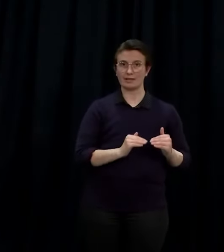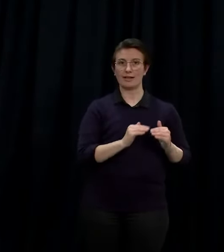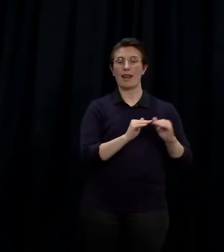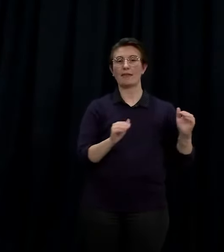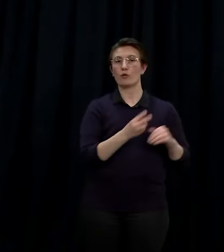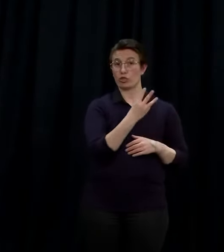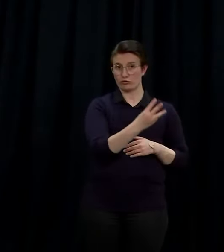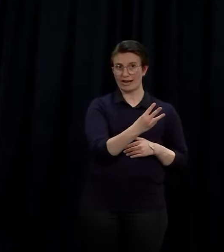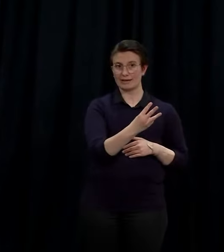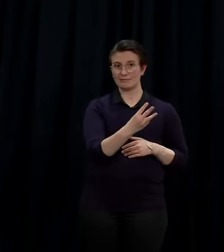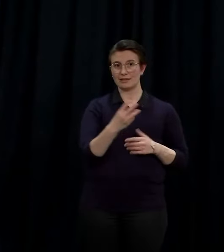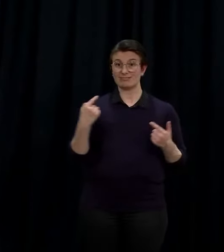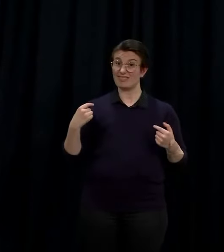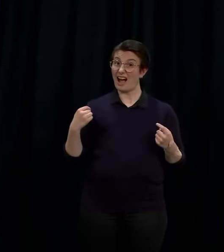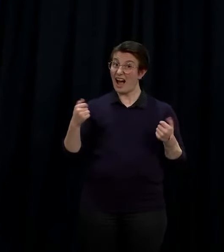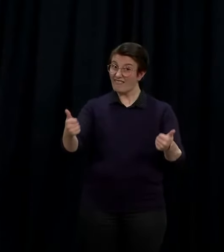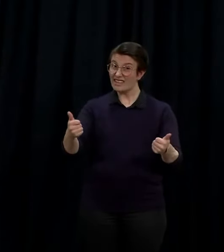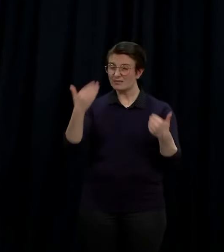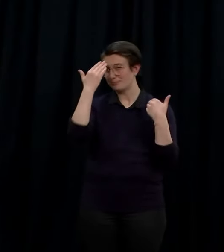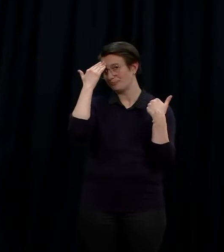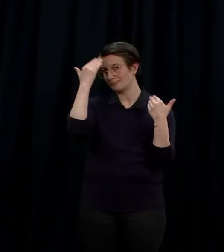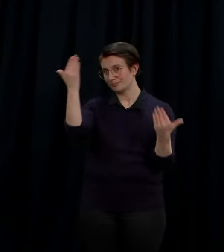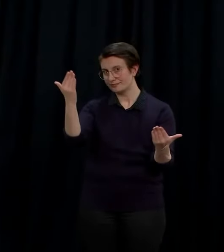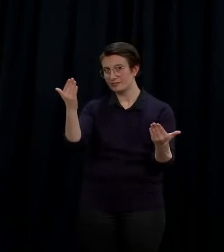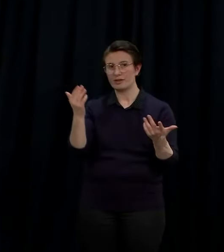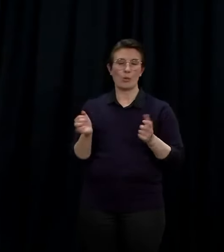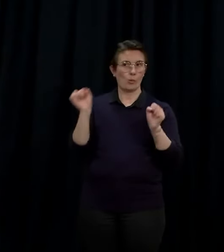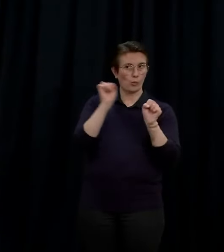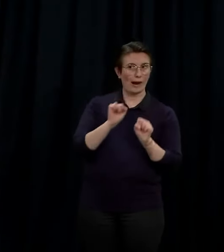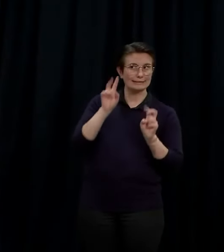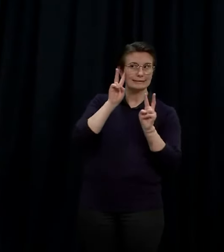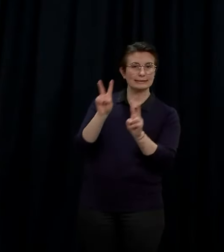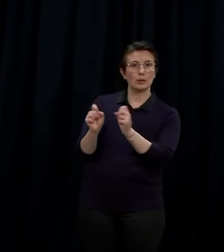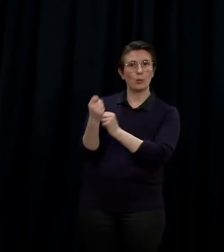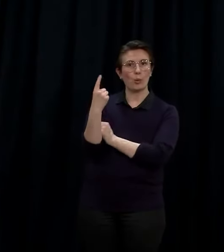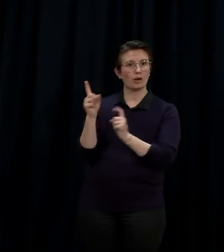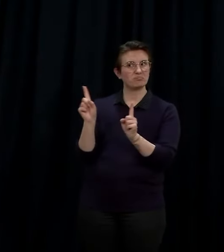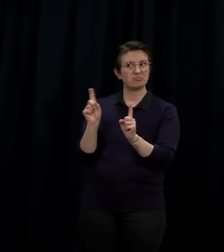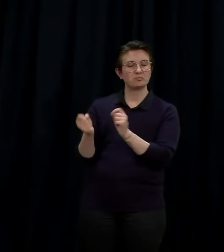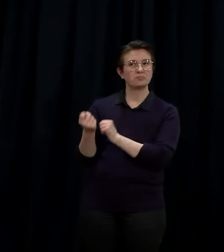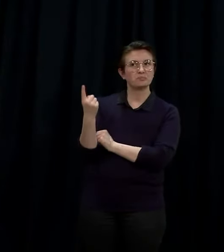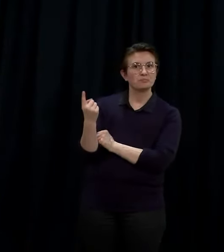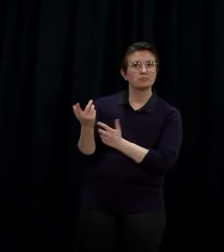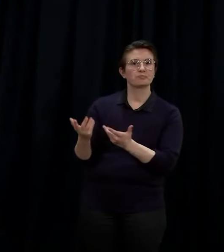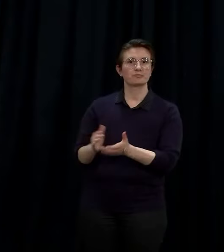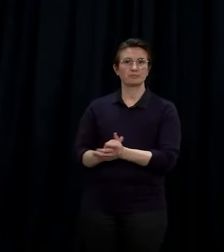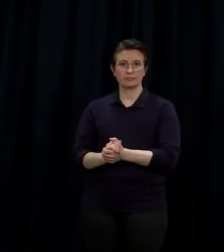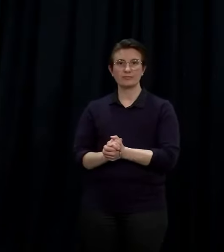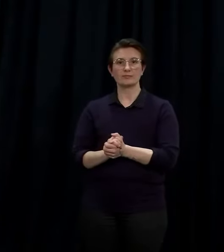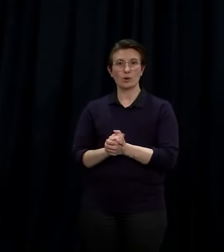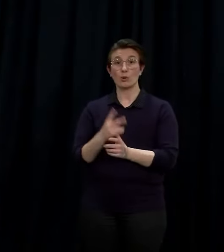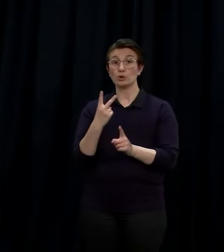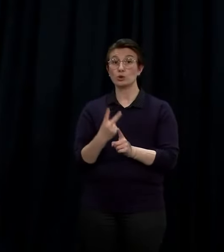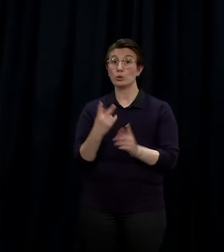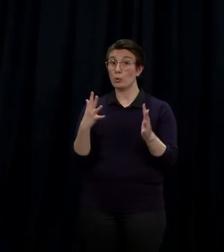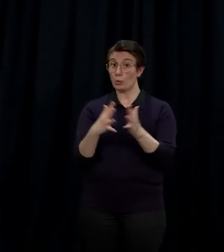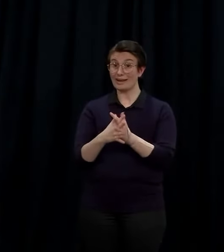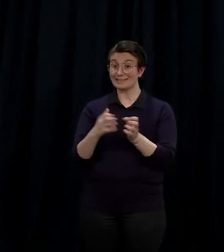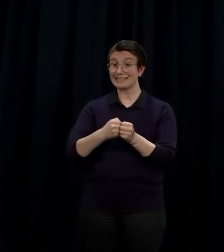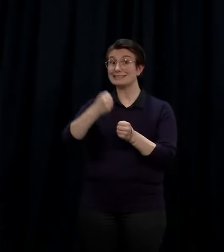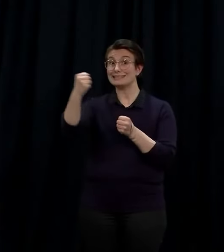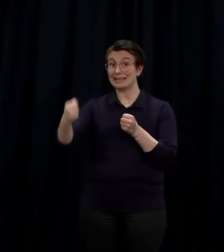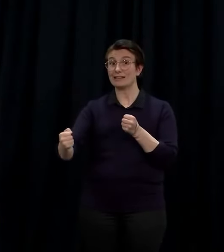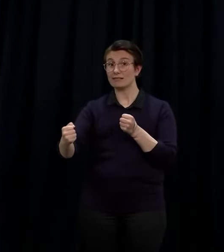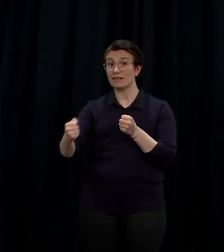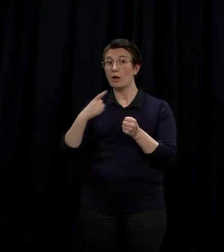I think Aucklanders will see those numbers and understand that 2 weeks represents a full 14-day cycle. They'll have seen those